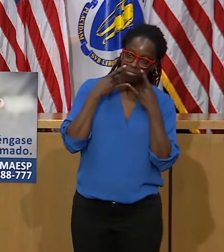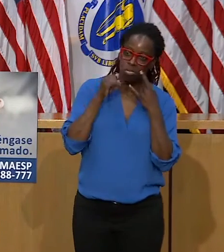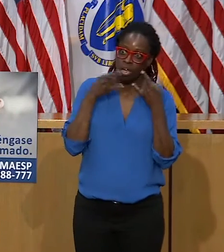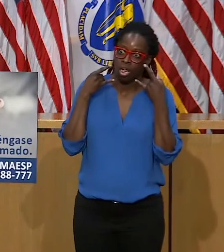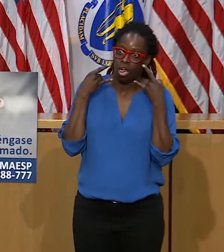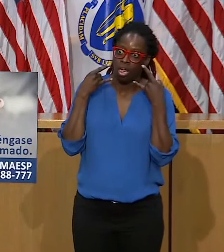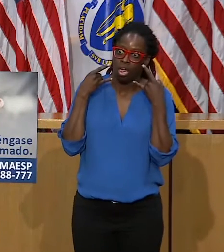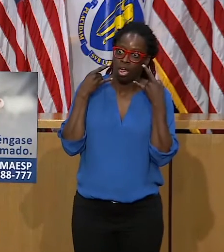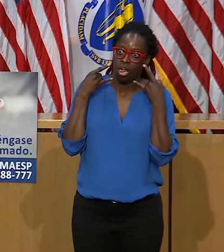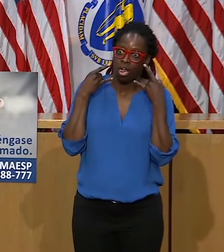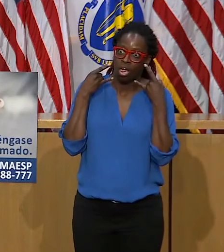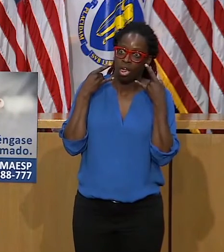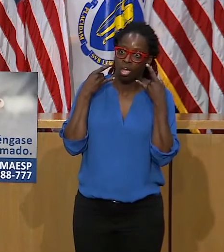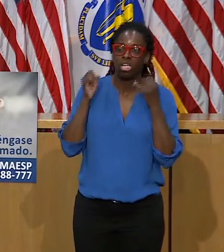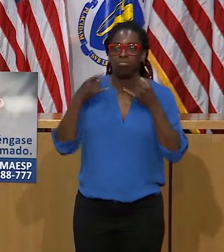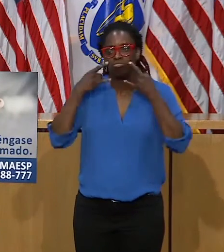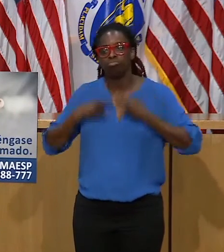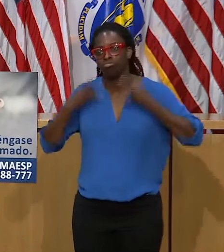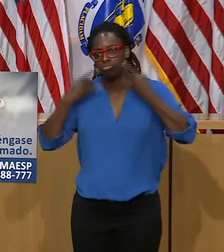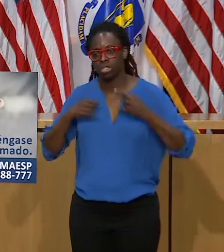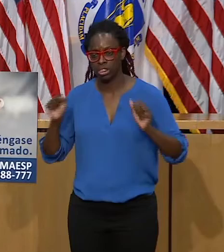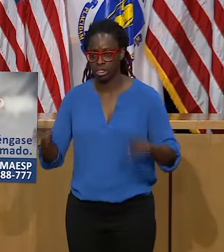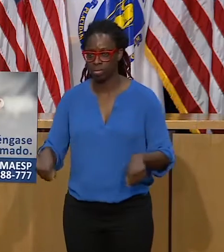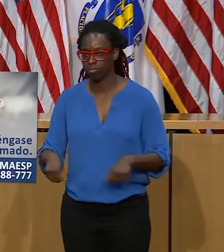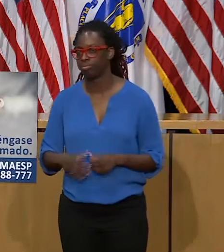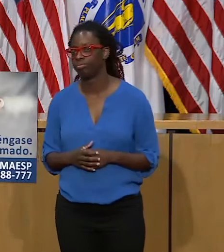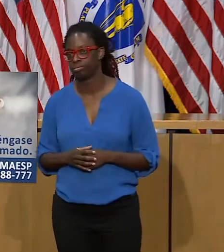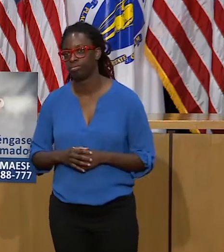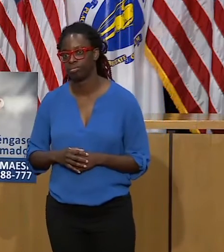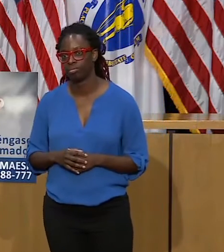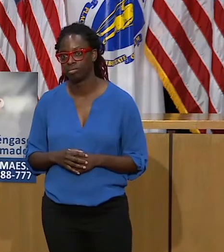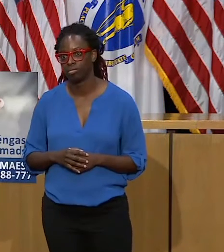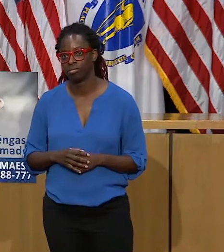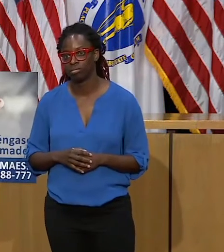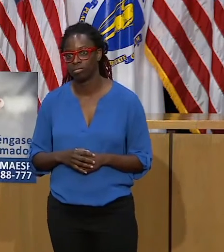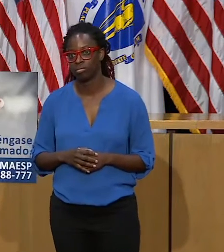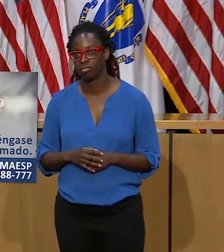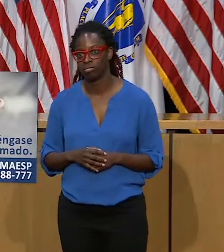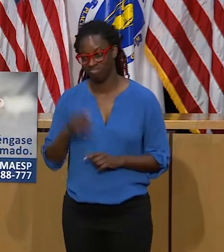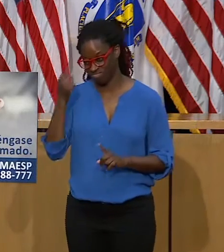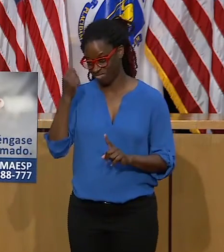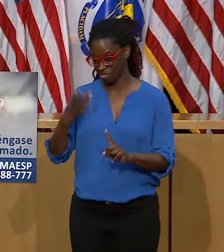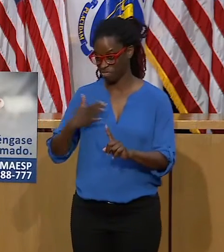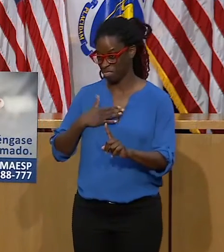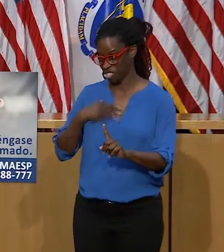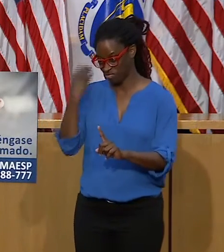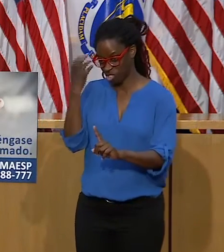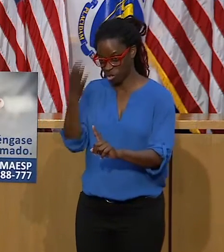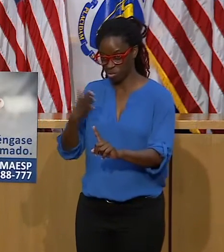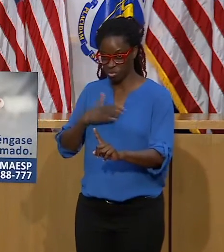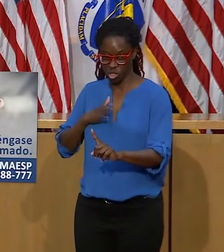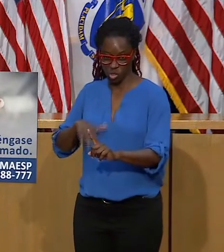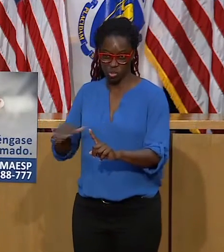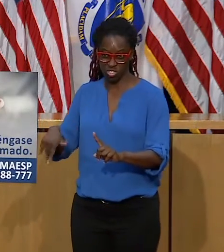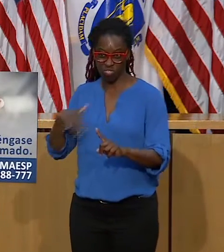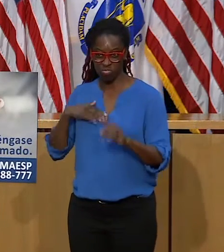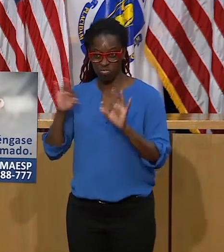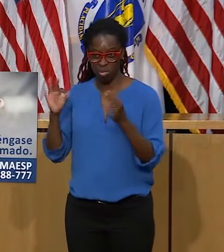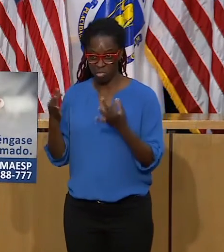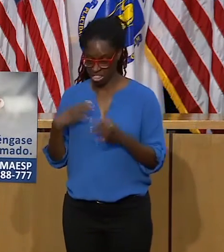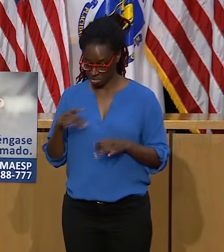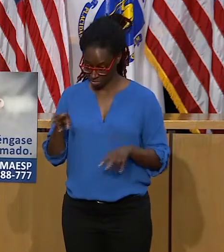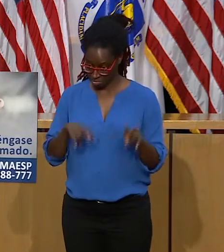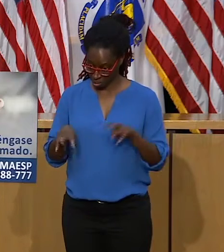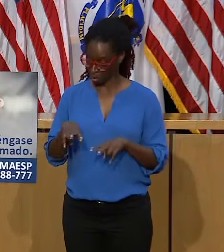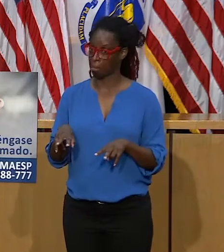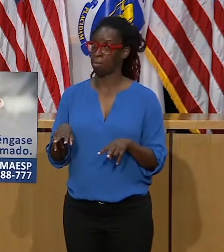I do have to say, just from my own experience working with my own children in my family and in my office, is that I've been surprised at how